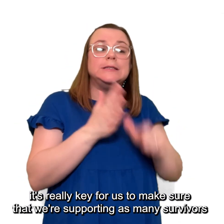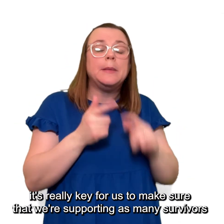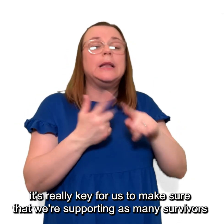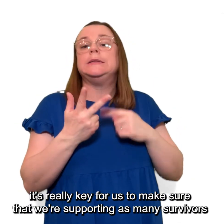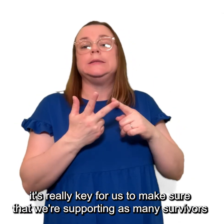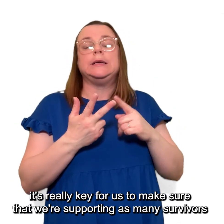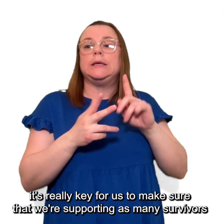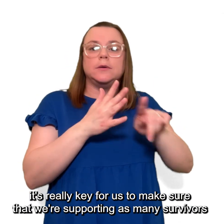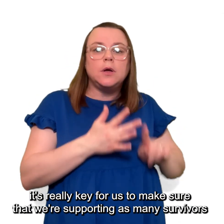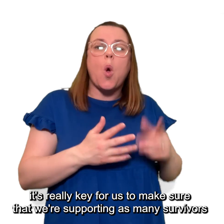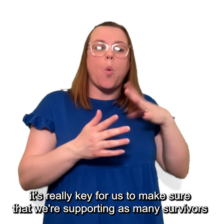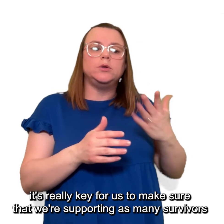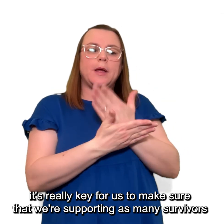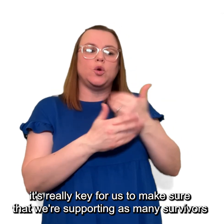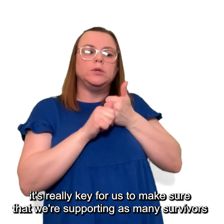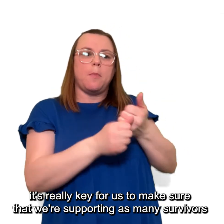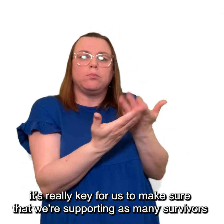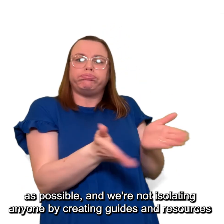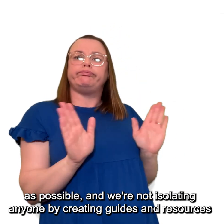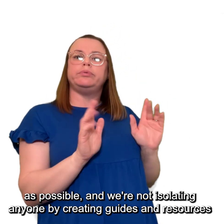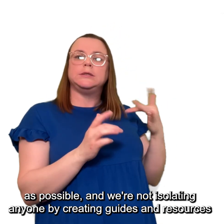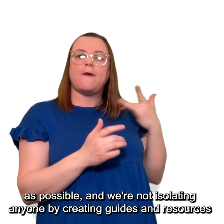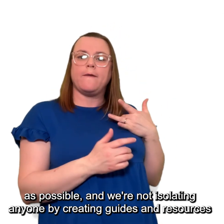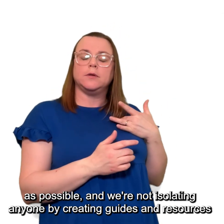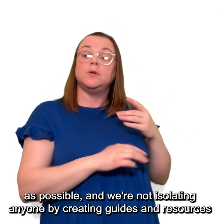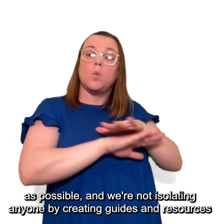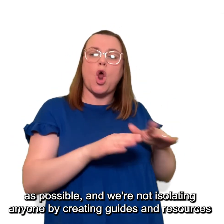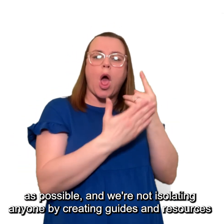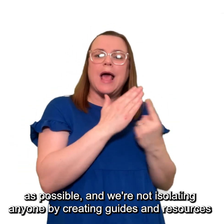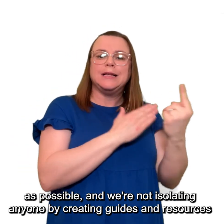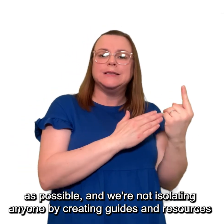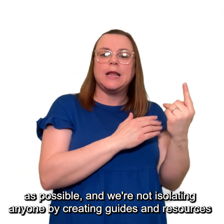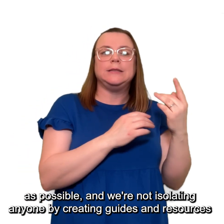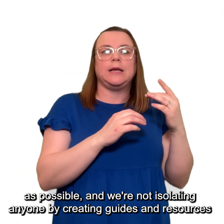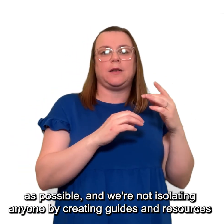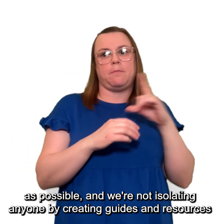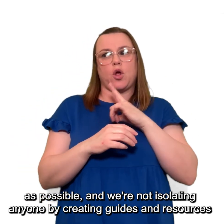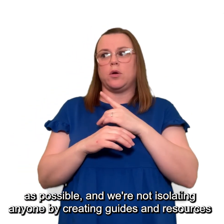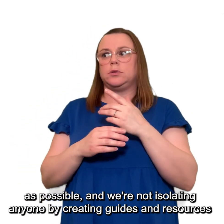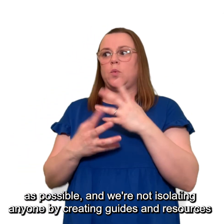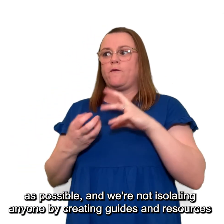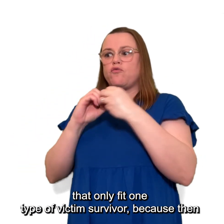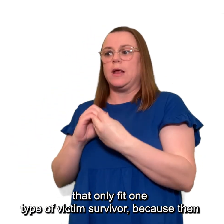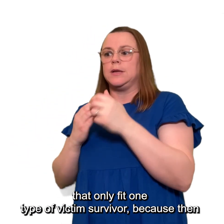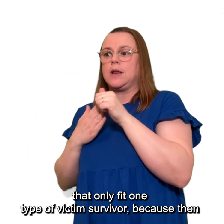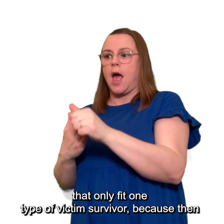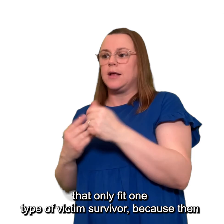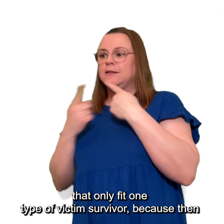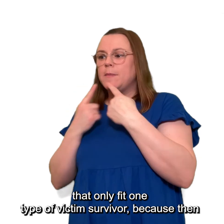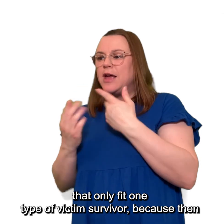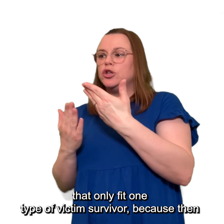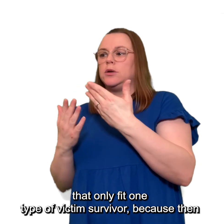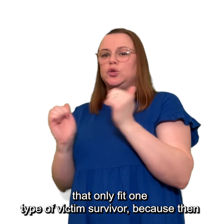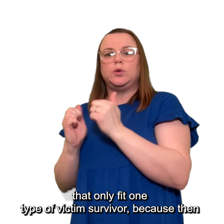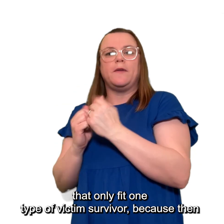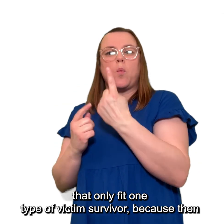us to make sure that we're supporting as many survivors as possible, and we're not isolating anyone by creating guides and resources that only